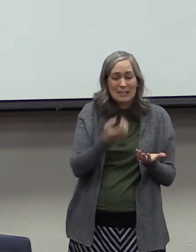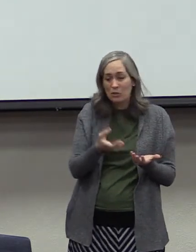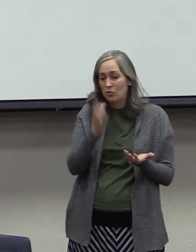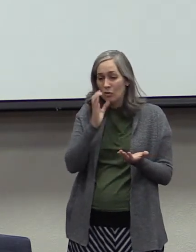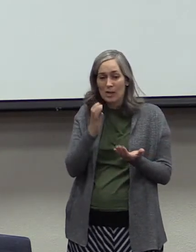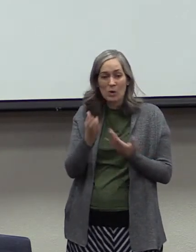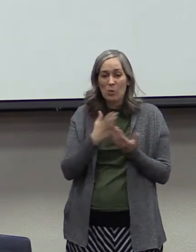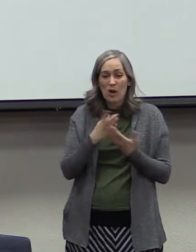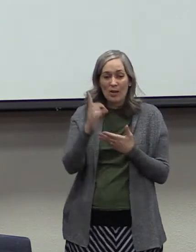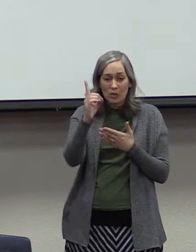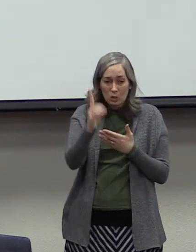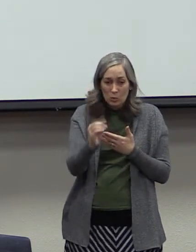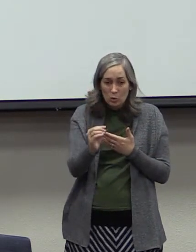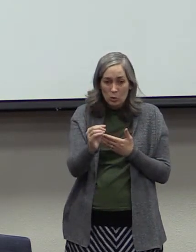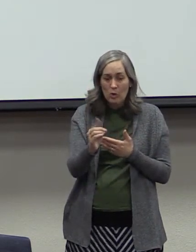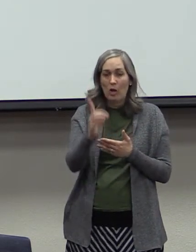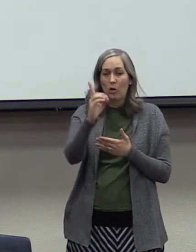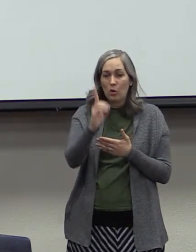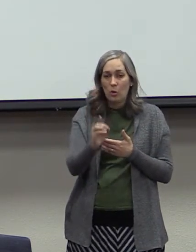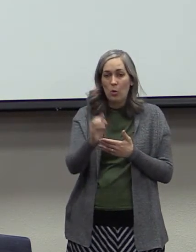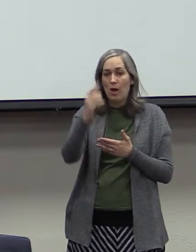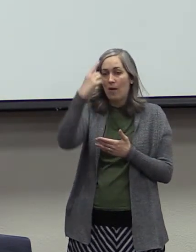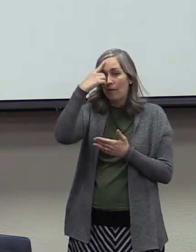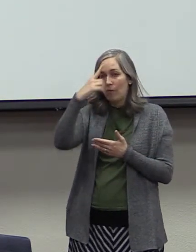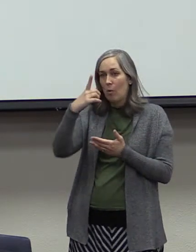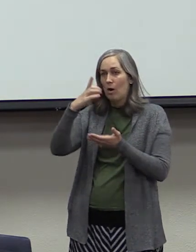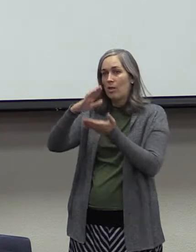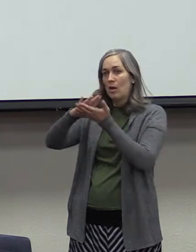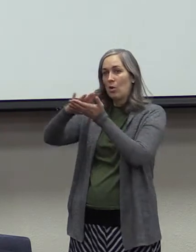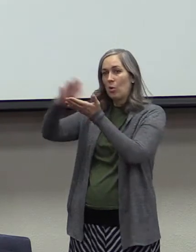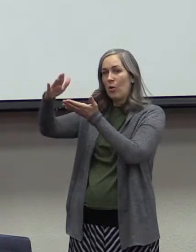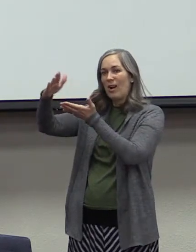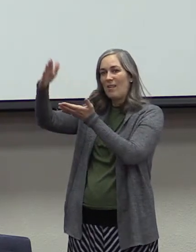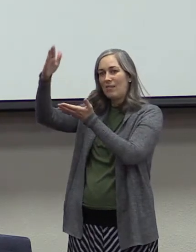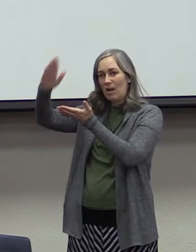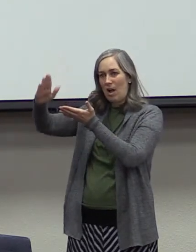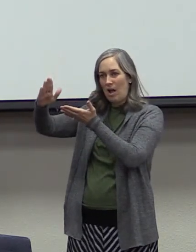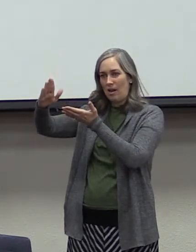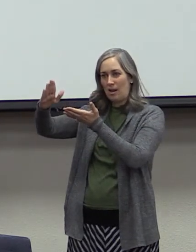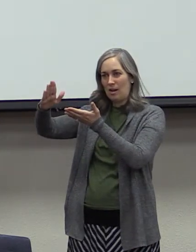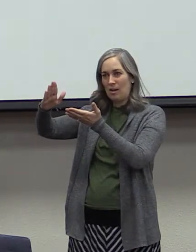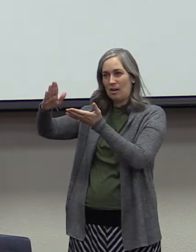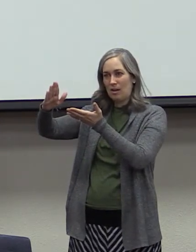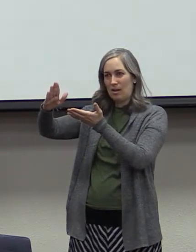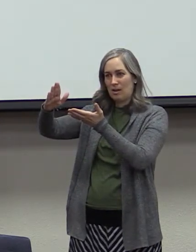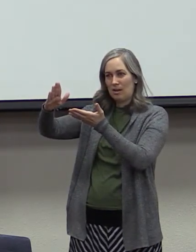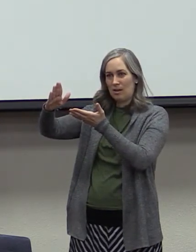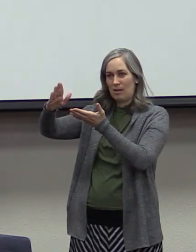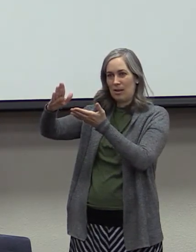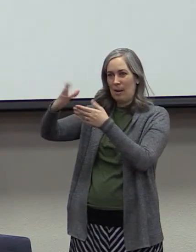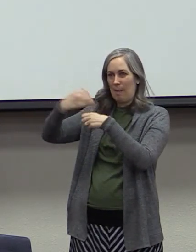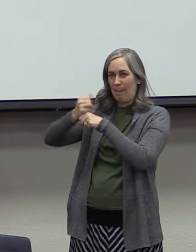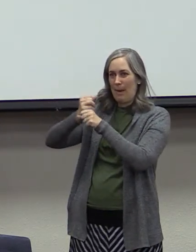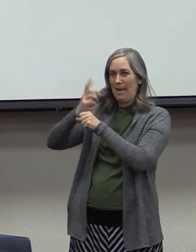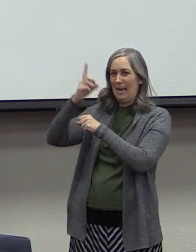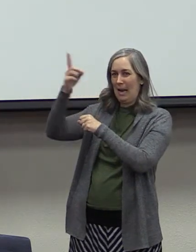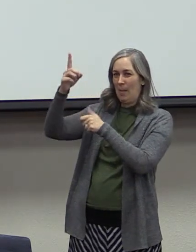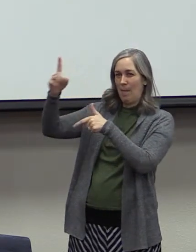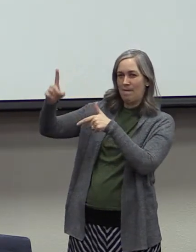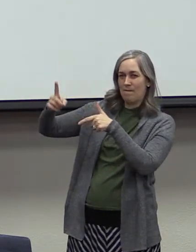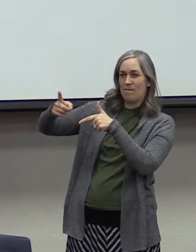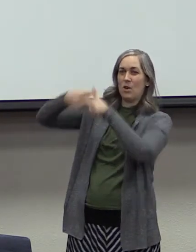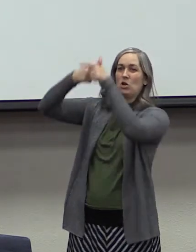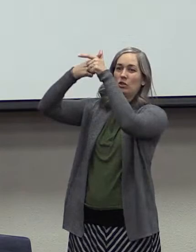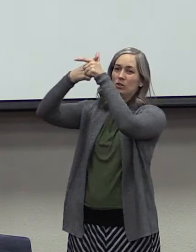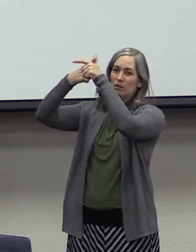do, do it to the glory of God. Put Him in first place in all